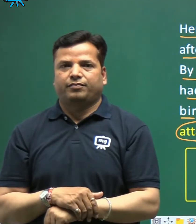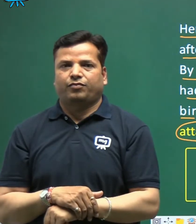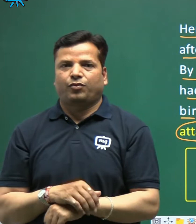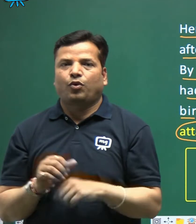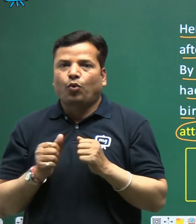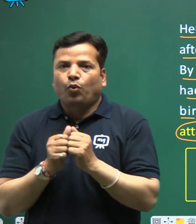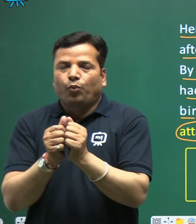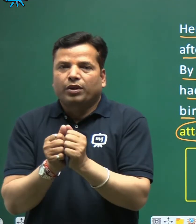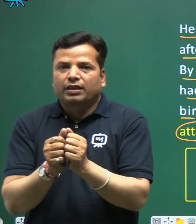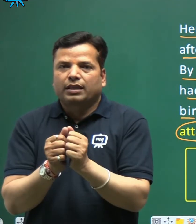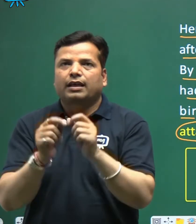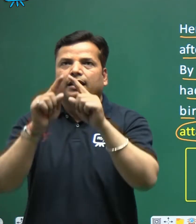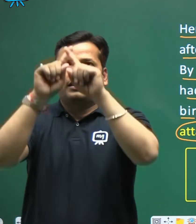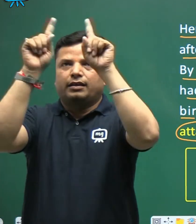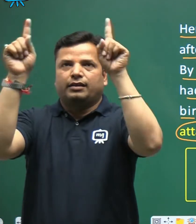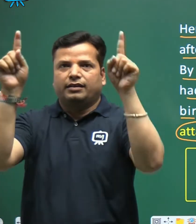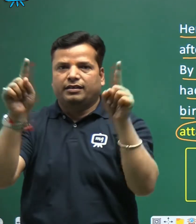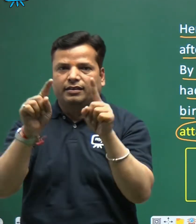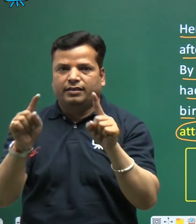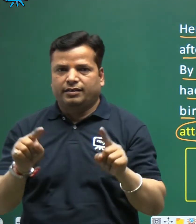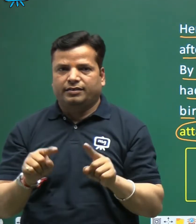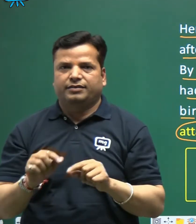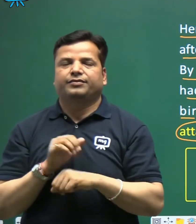with the statue.